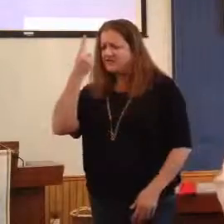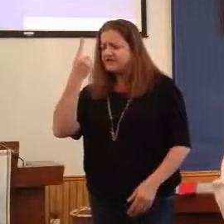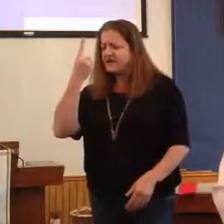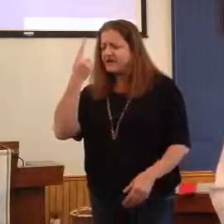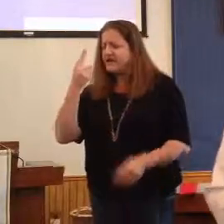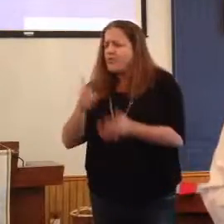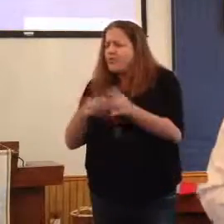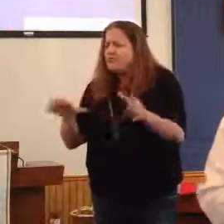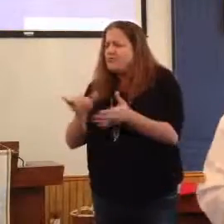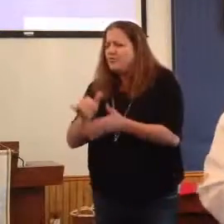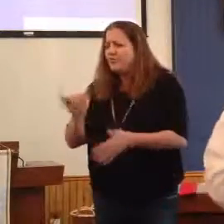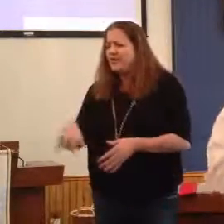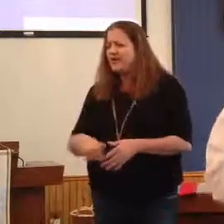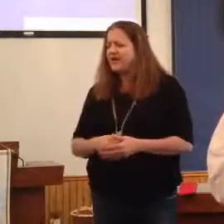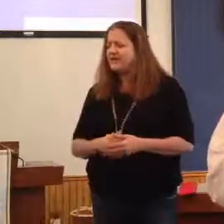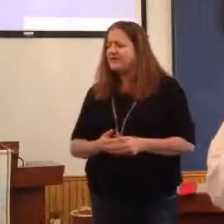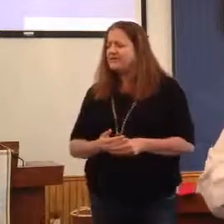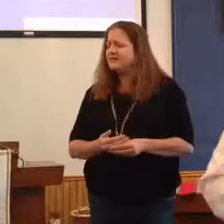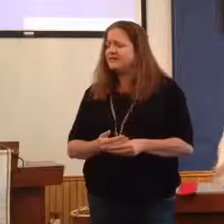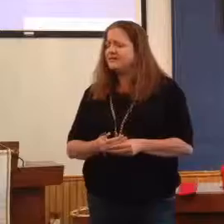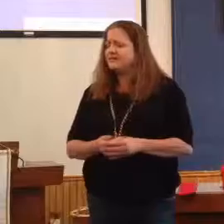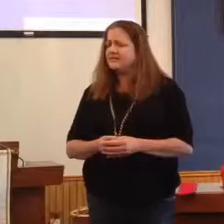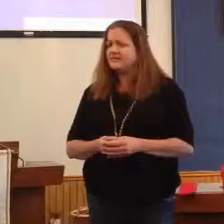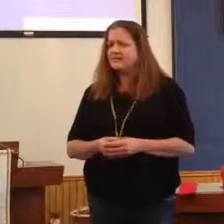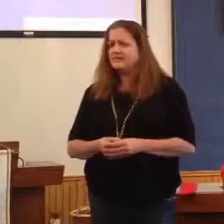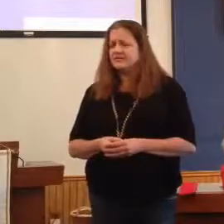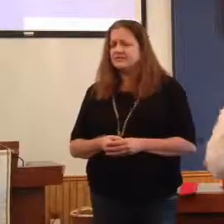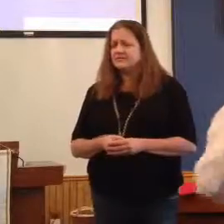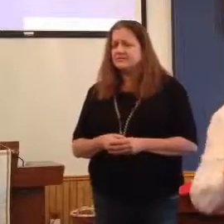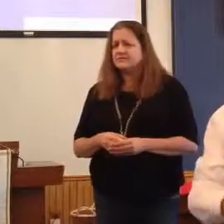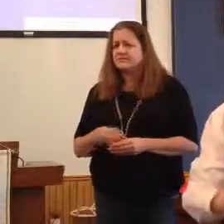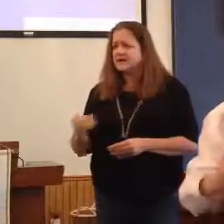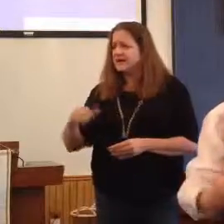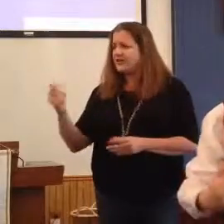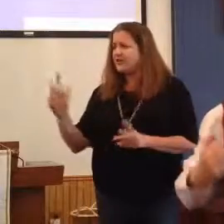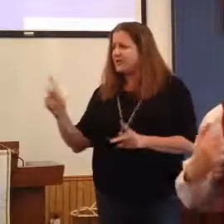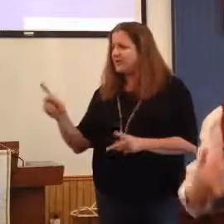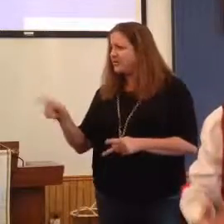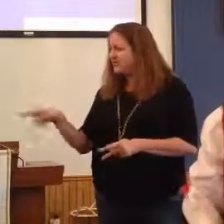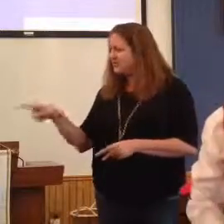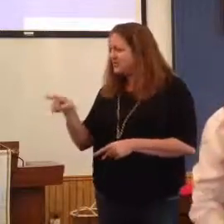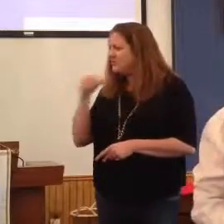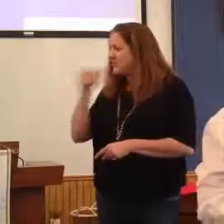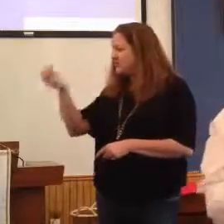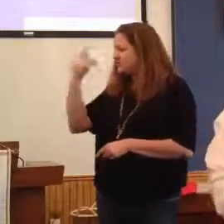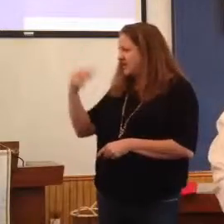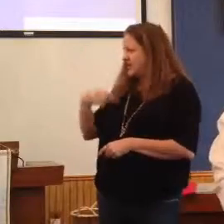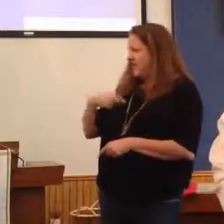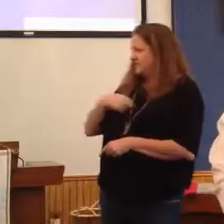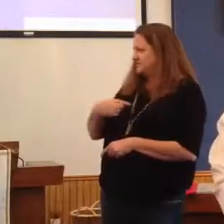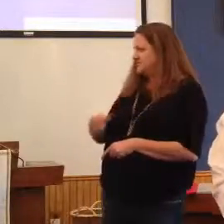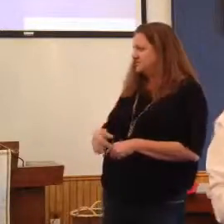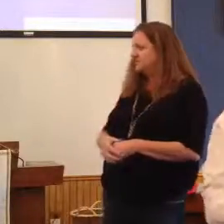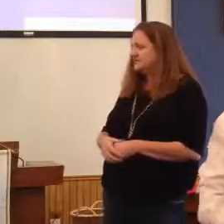people? And how do we deal with others who do not seem to understand us?